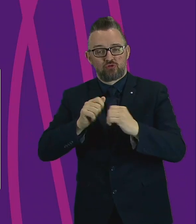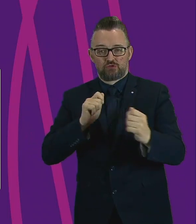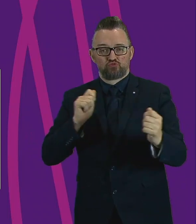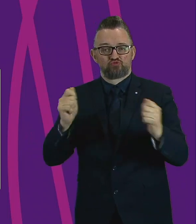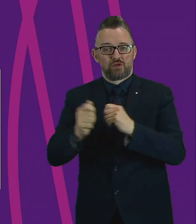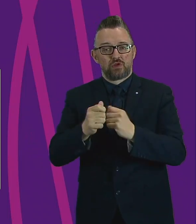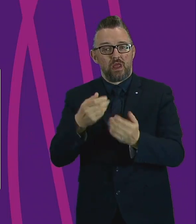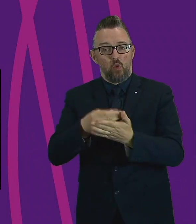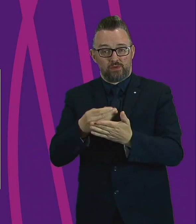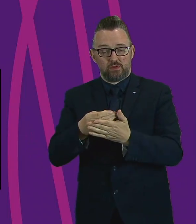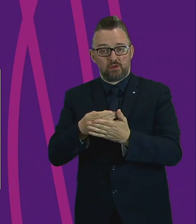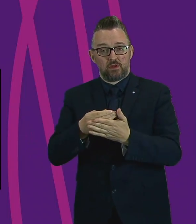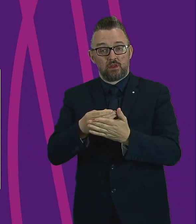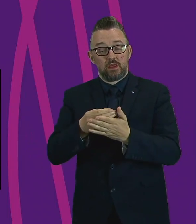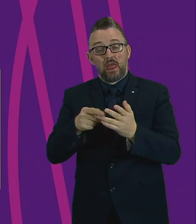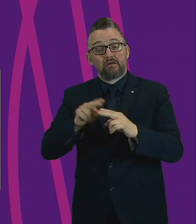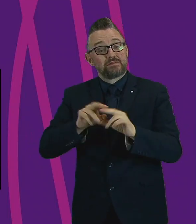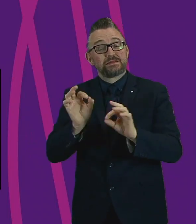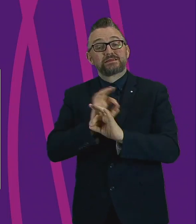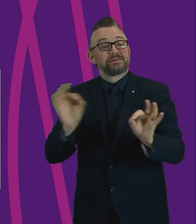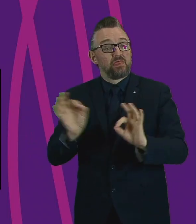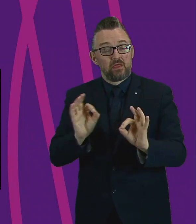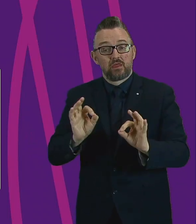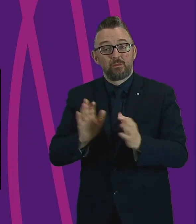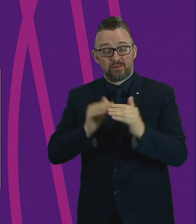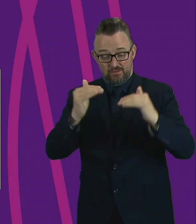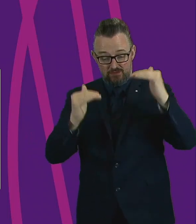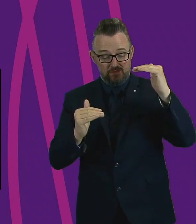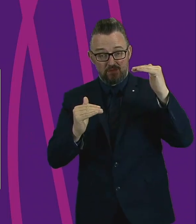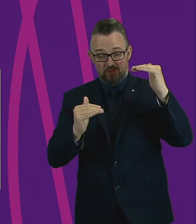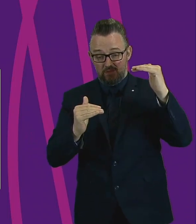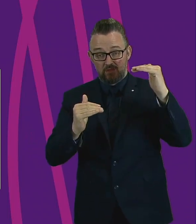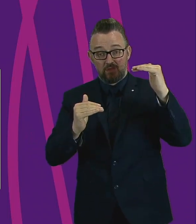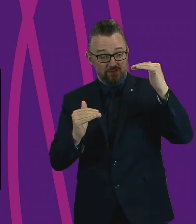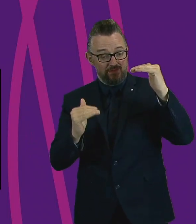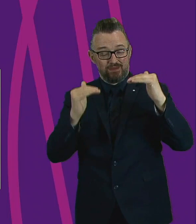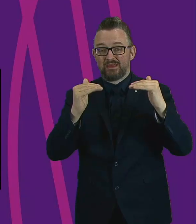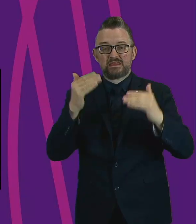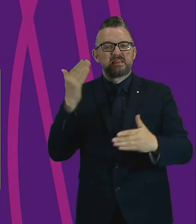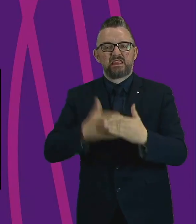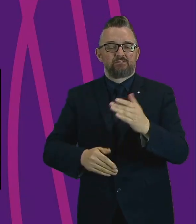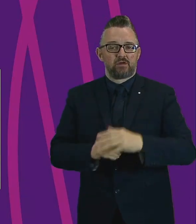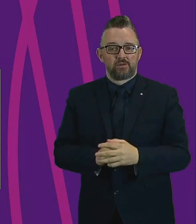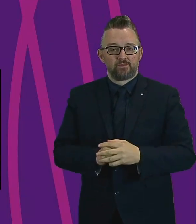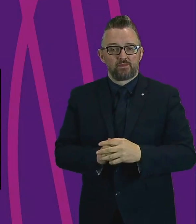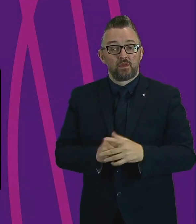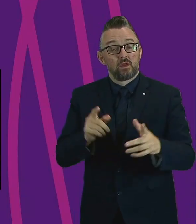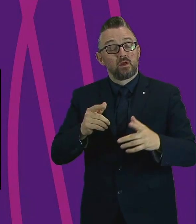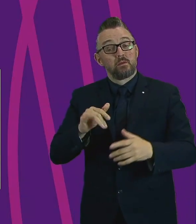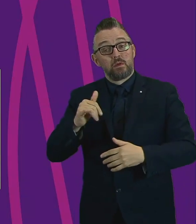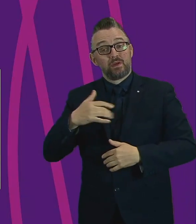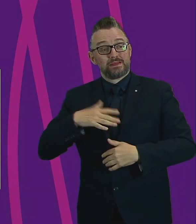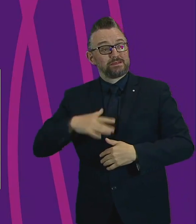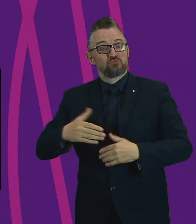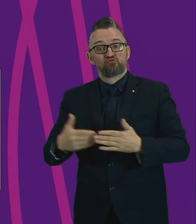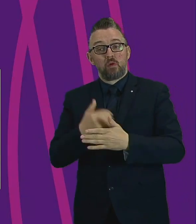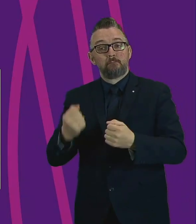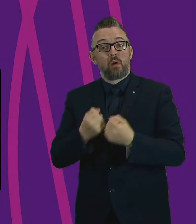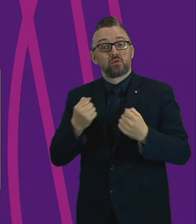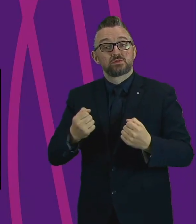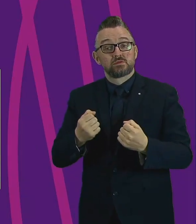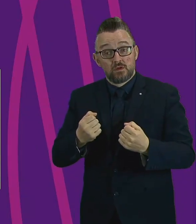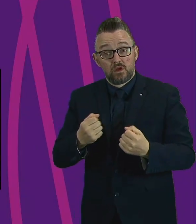we will never, ever see these inequalities narrow. And yes, if we need new powers to do some of these things,